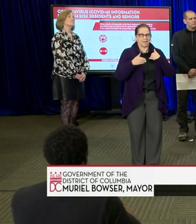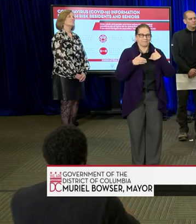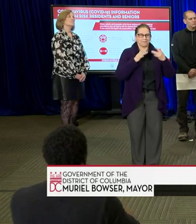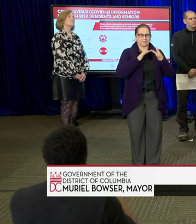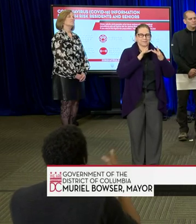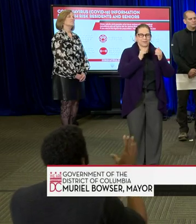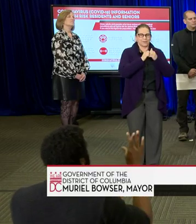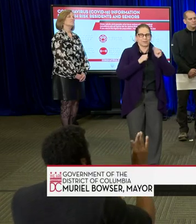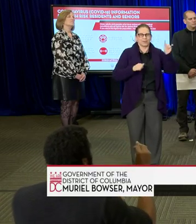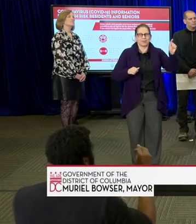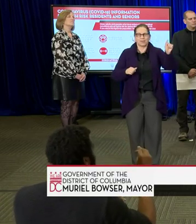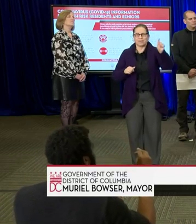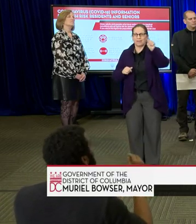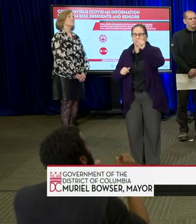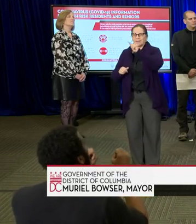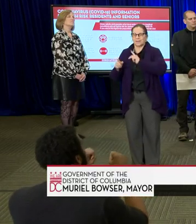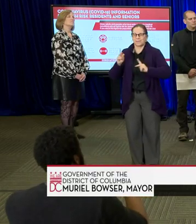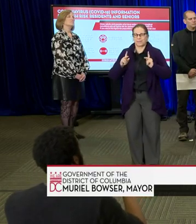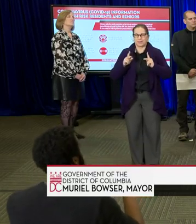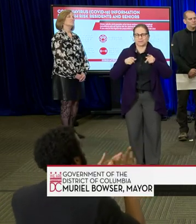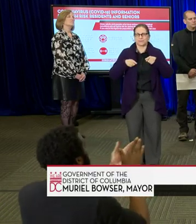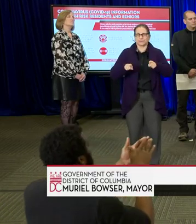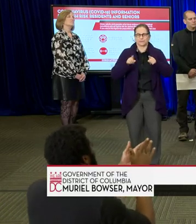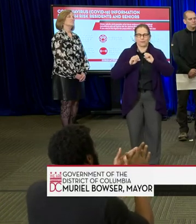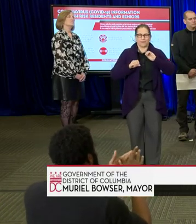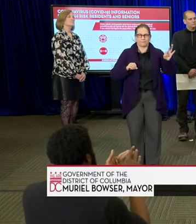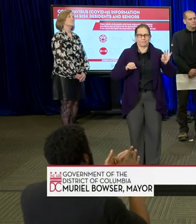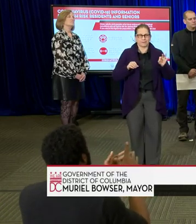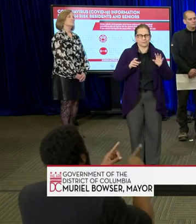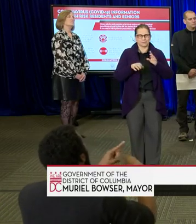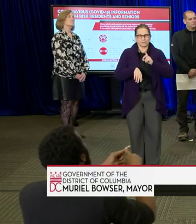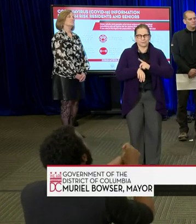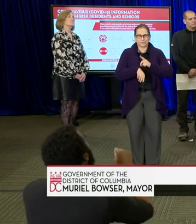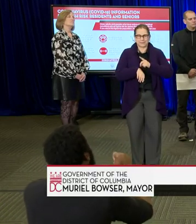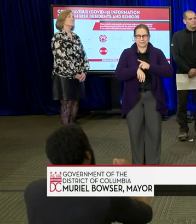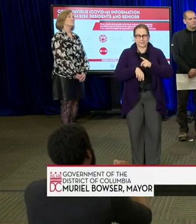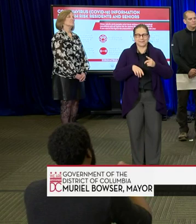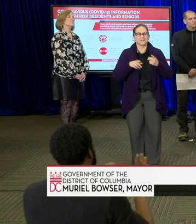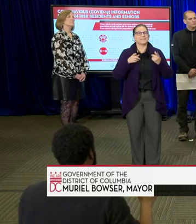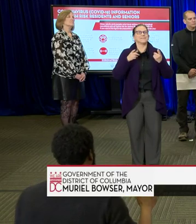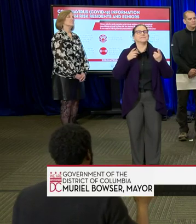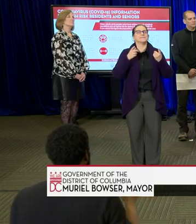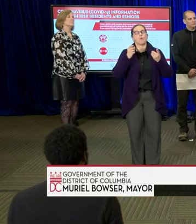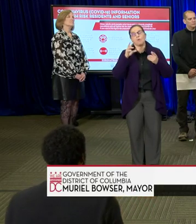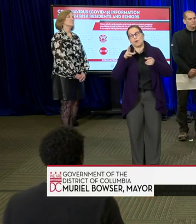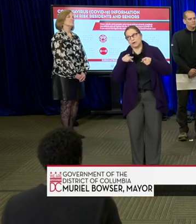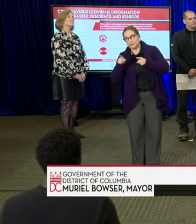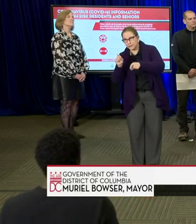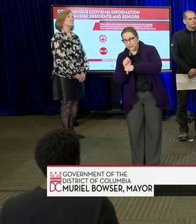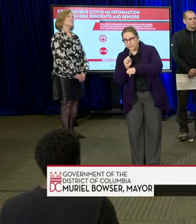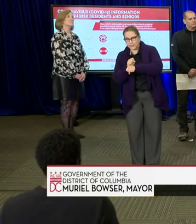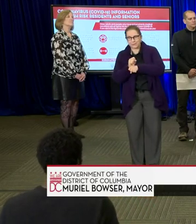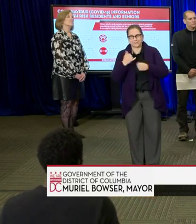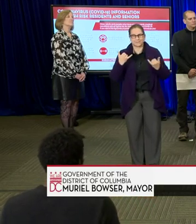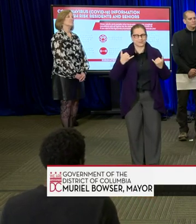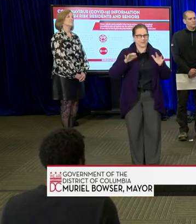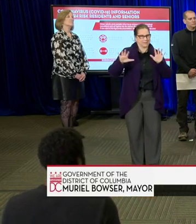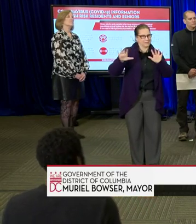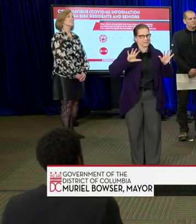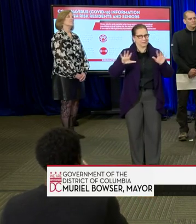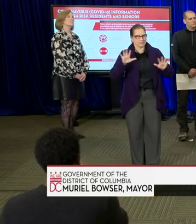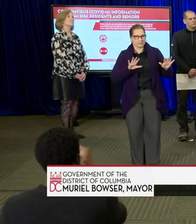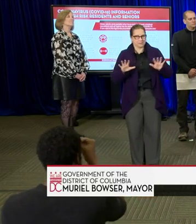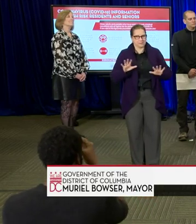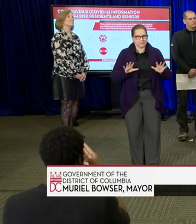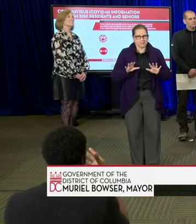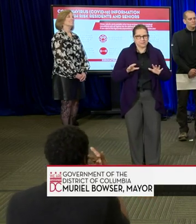job with one of the 7 individuals who tested positive. And again, that's information that as we go throughout the day,